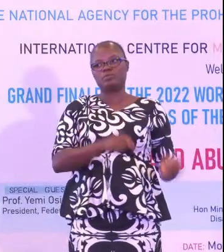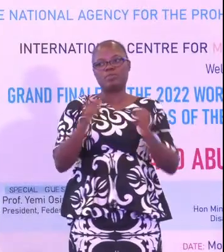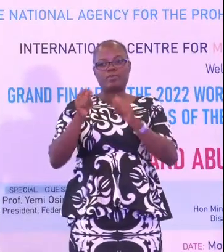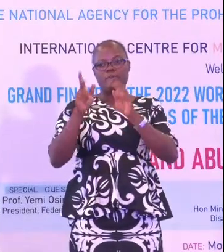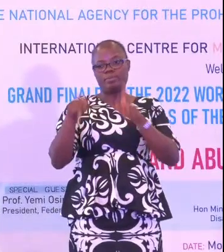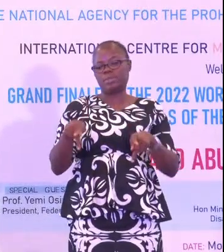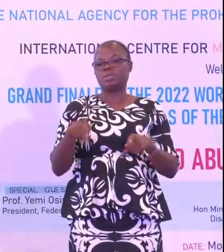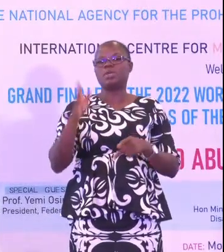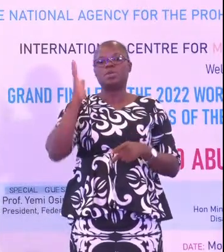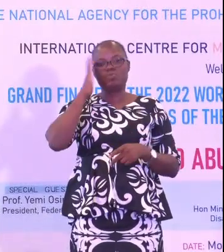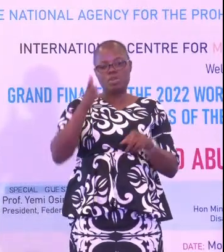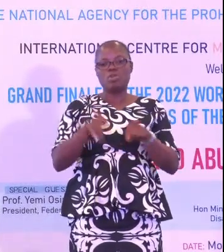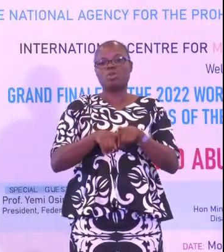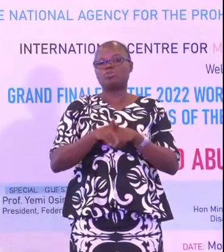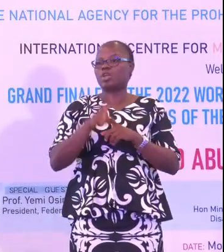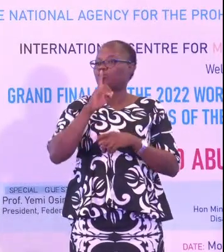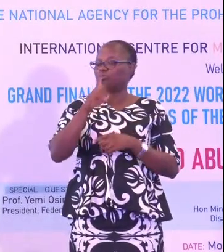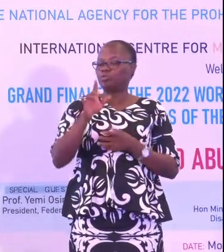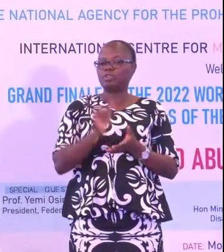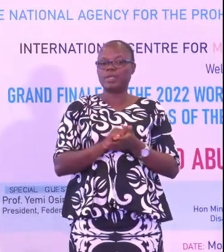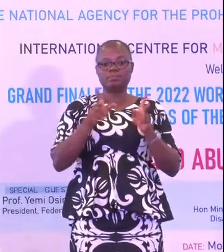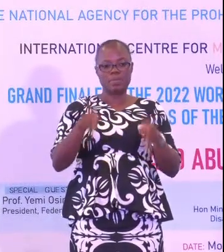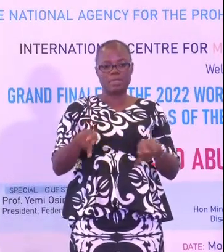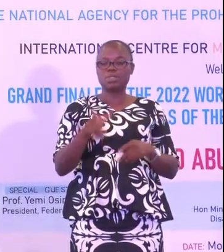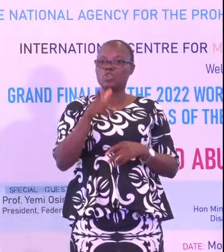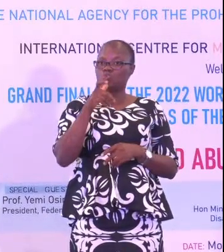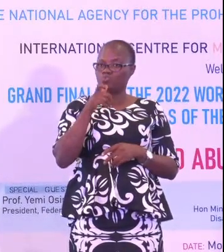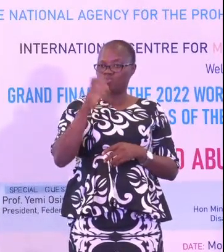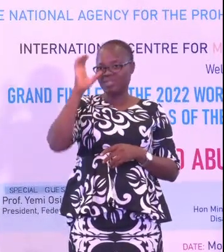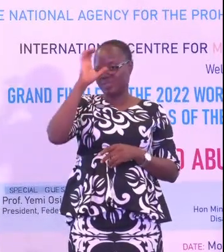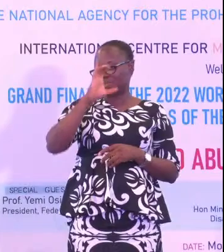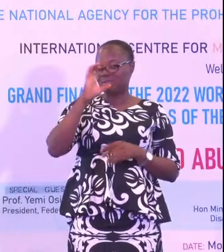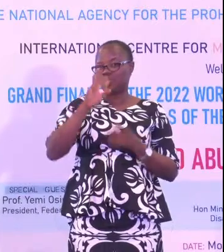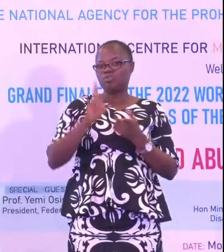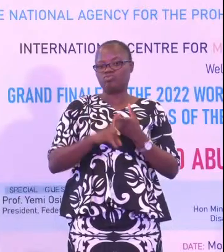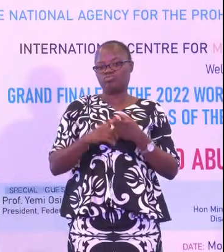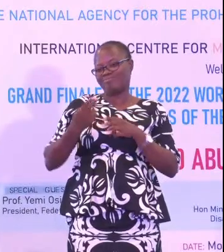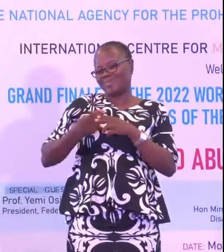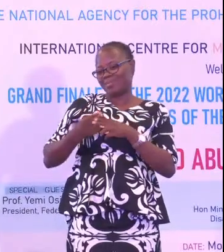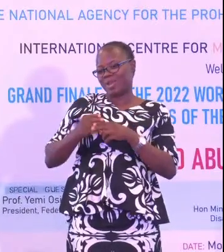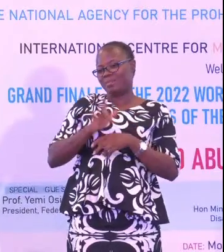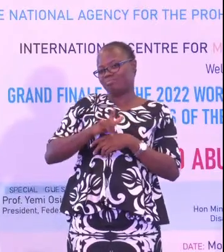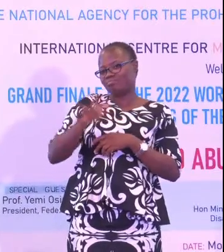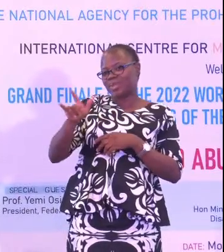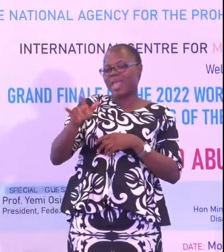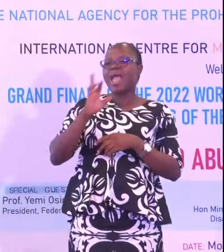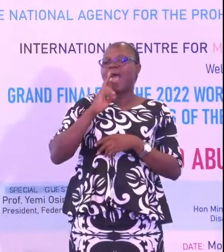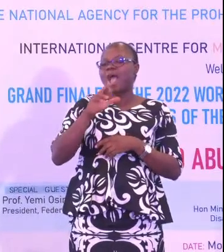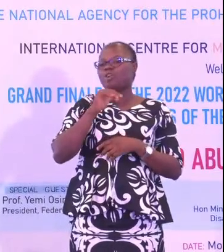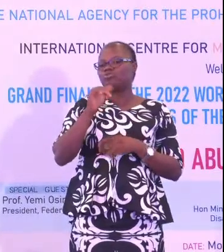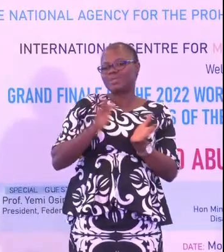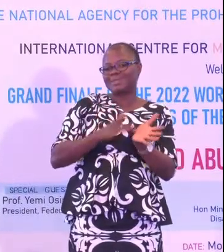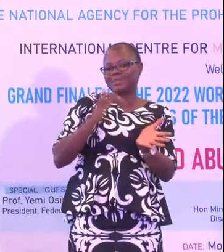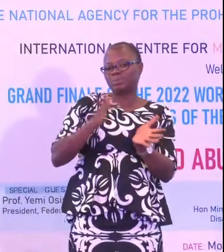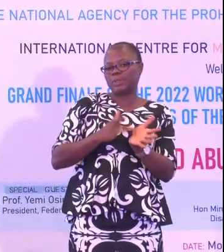persons will also ensure that persons who seek to temporarily migrate are not